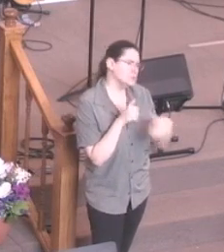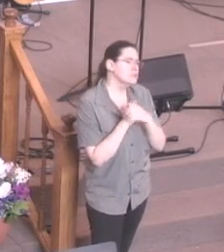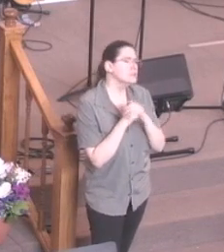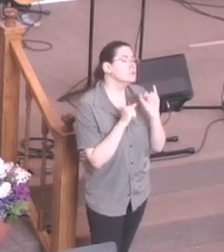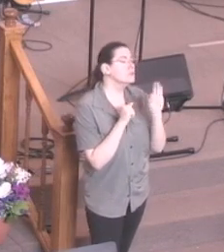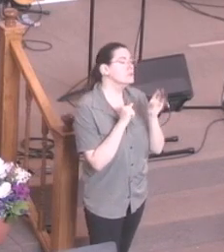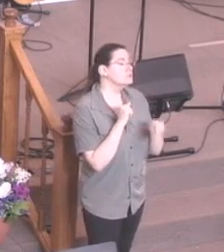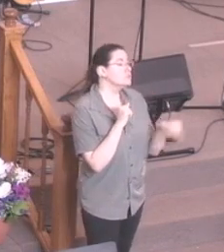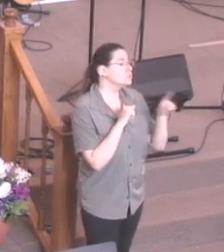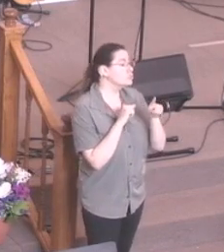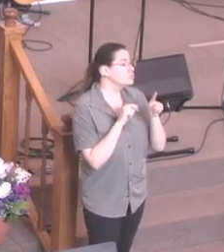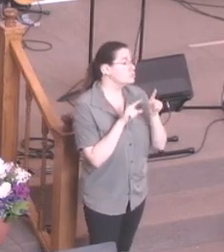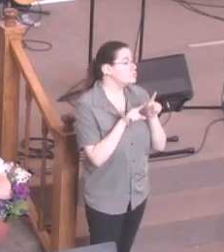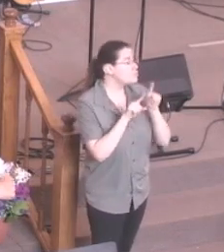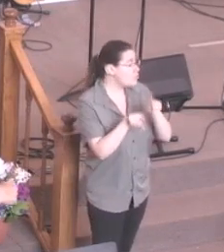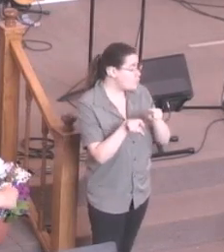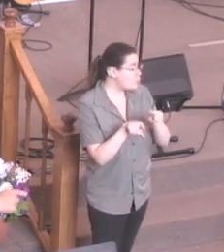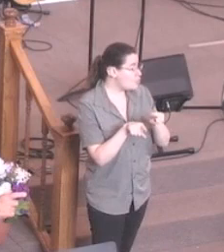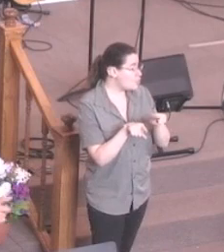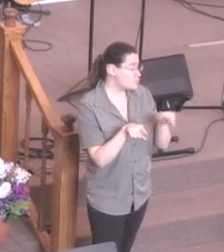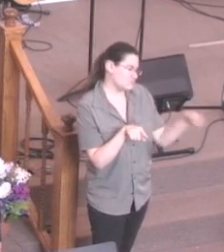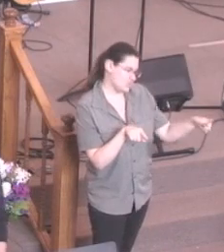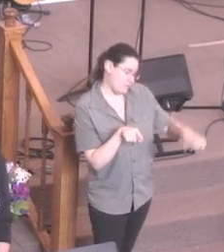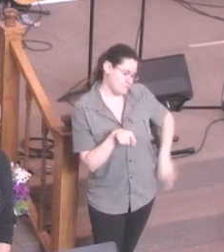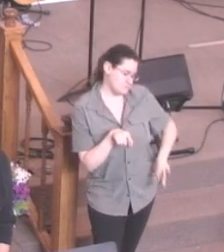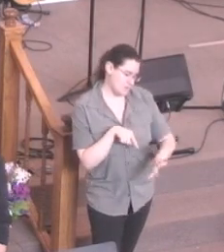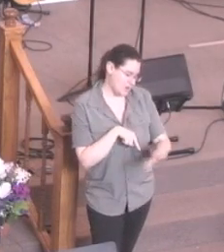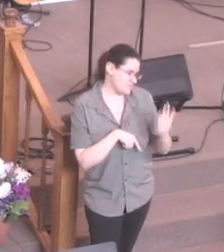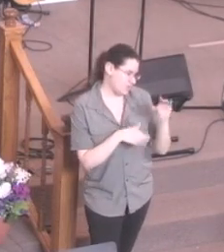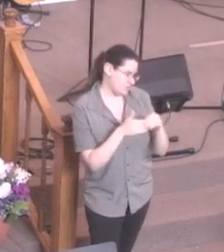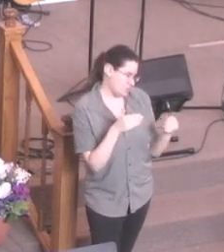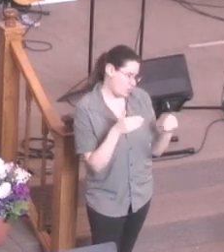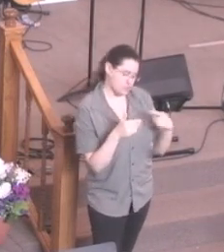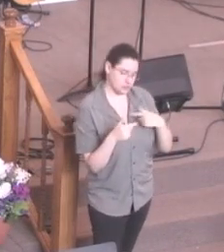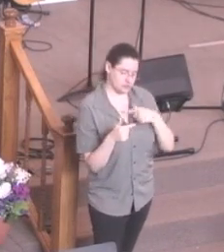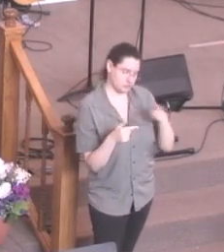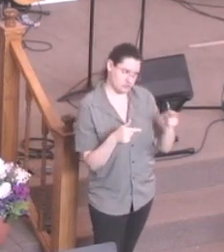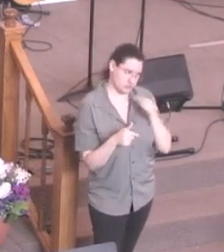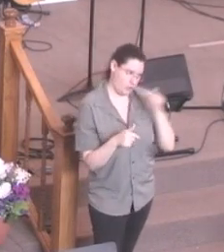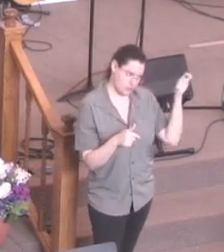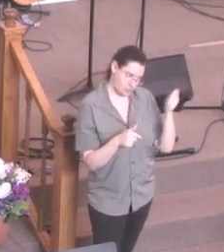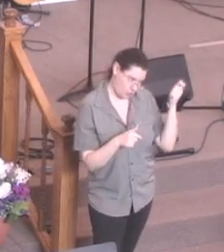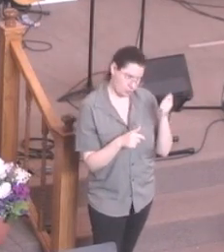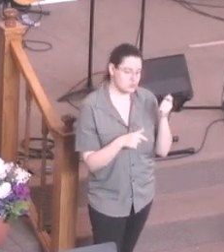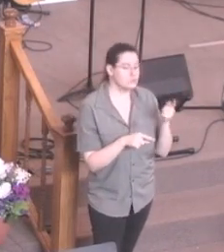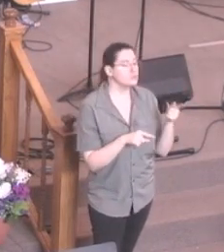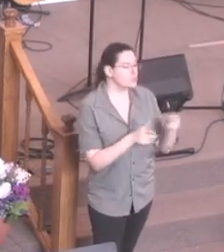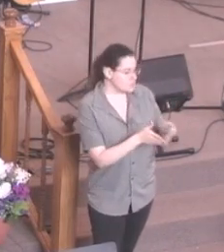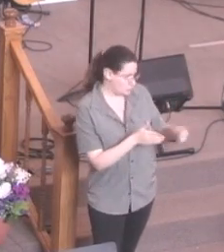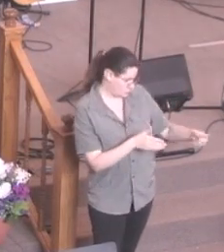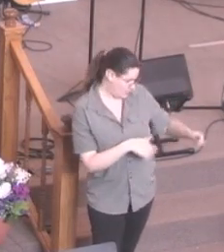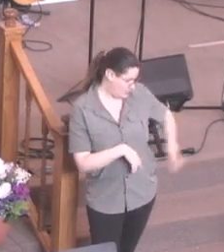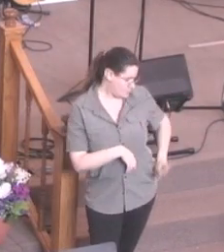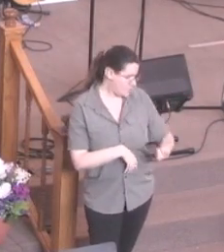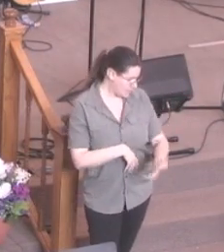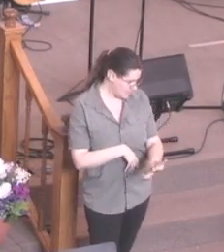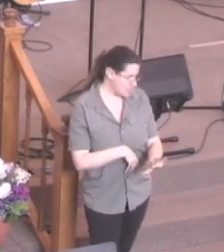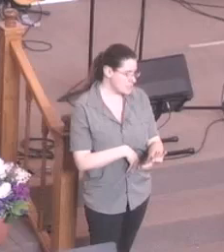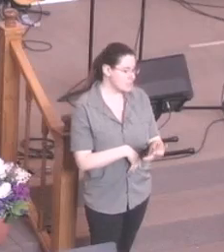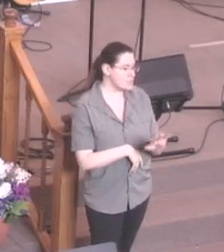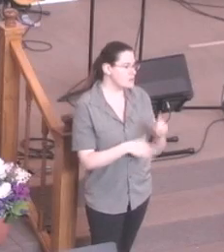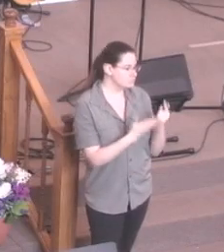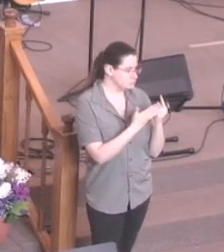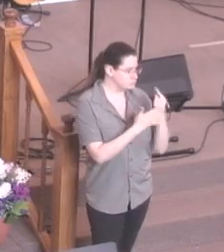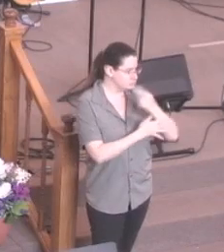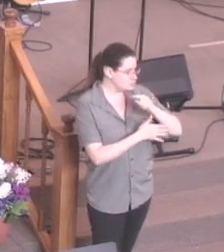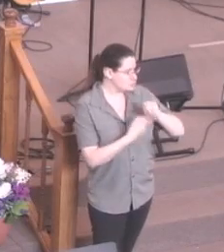if you go through, you pay the $50. You're not on a scholarship. You pay the money to go through. And you have to go all the way through to